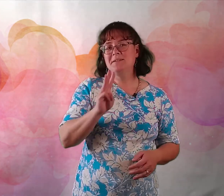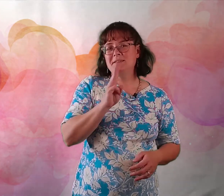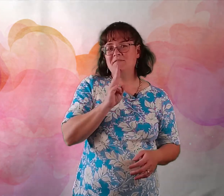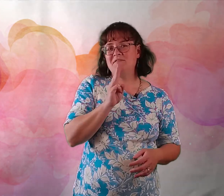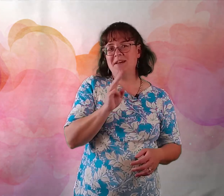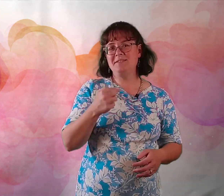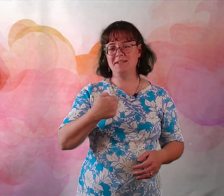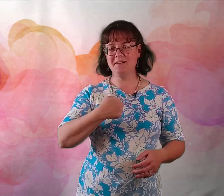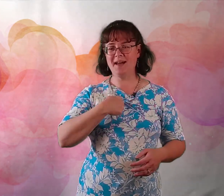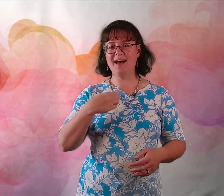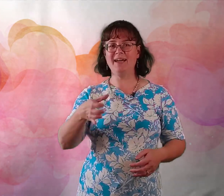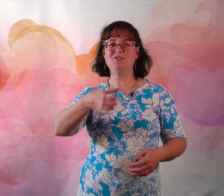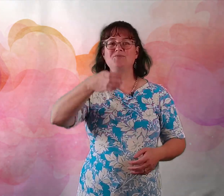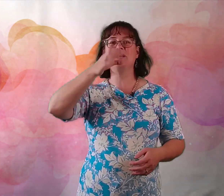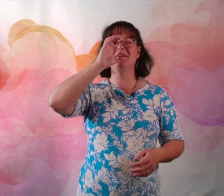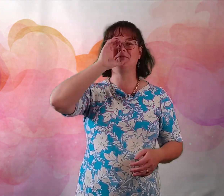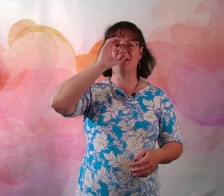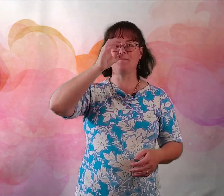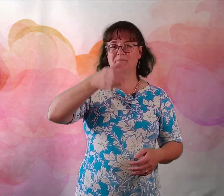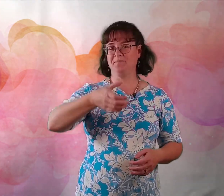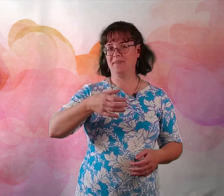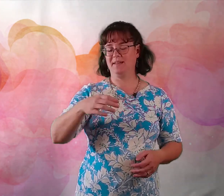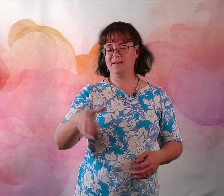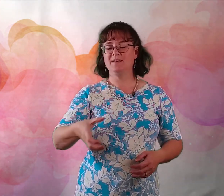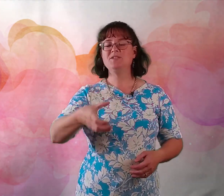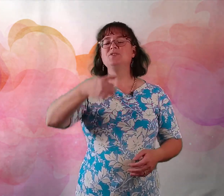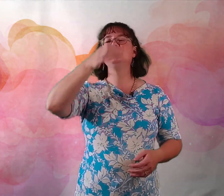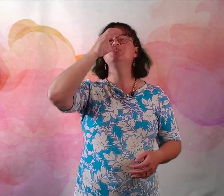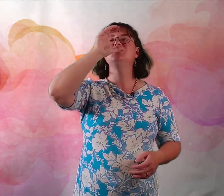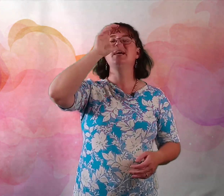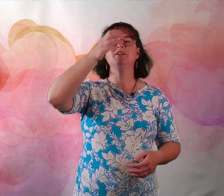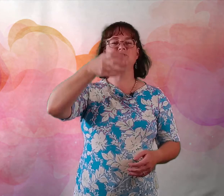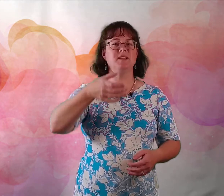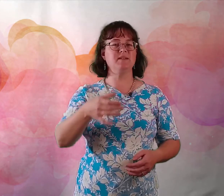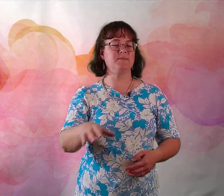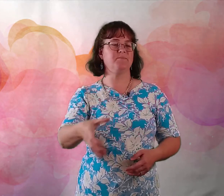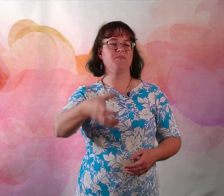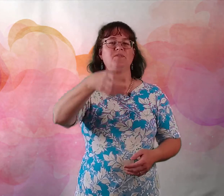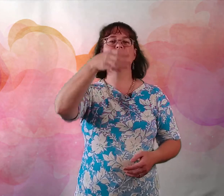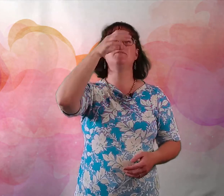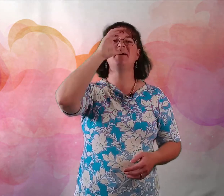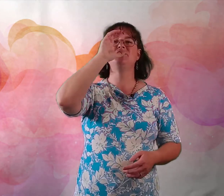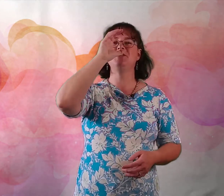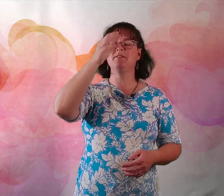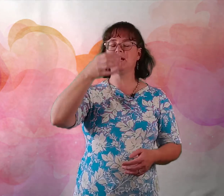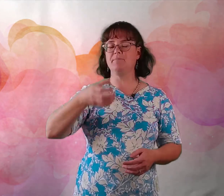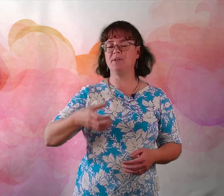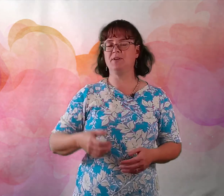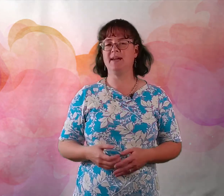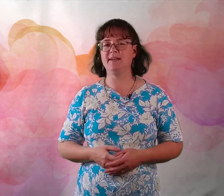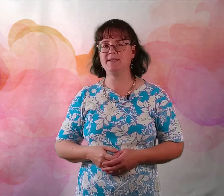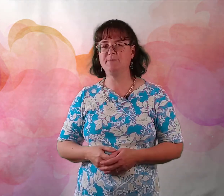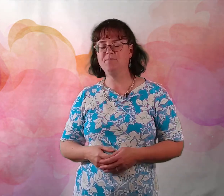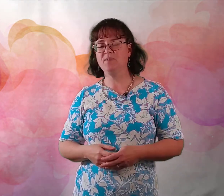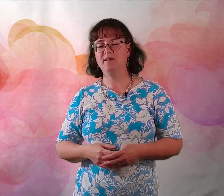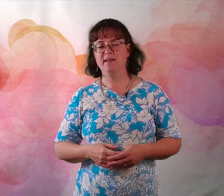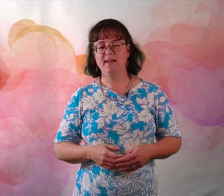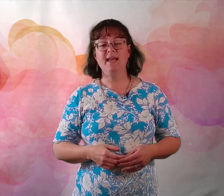So the fountain I drink from. So take a drink from your imaginary cup in your hand.